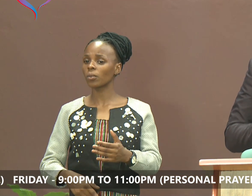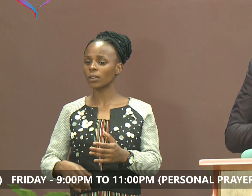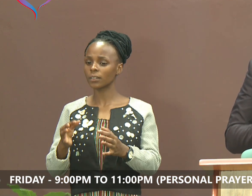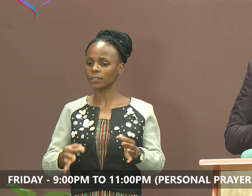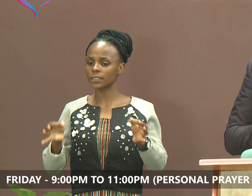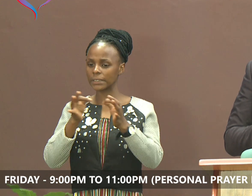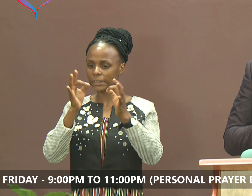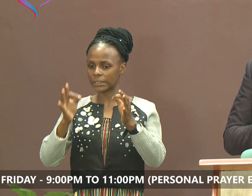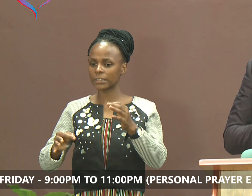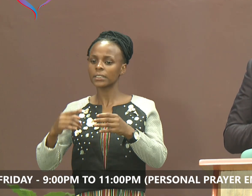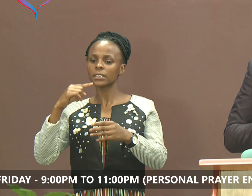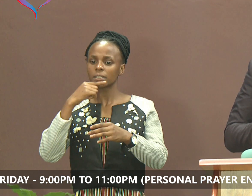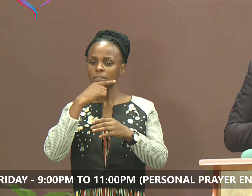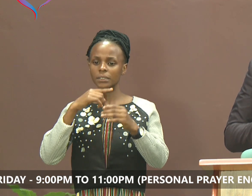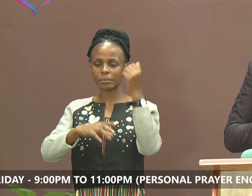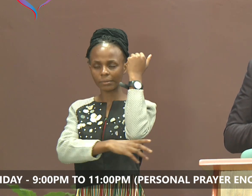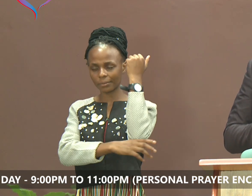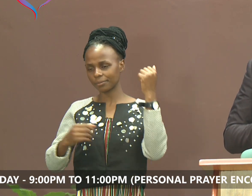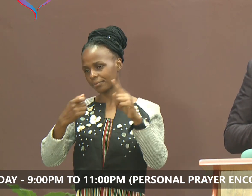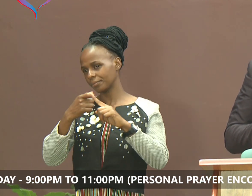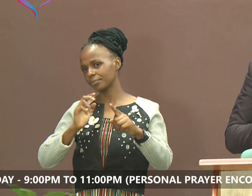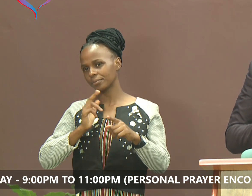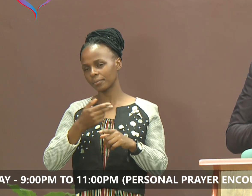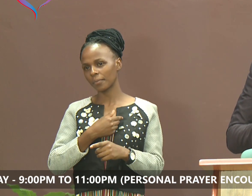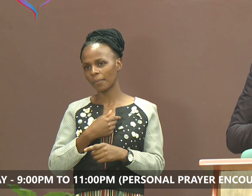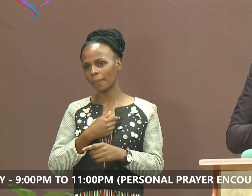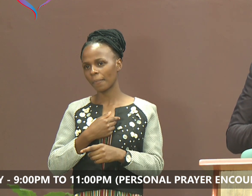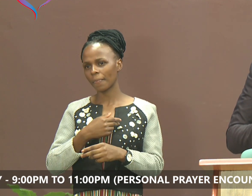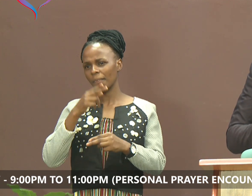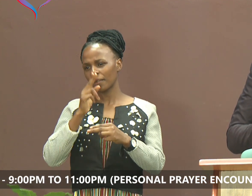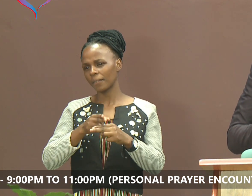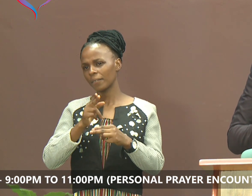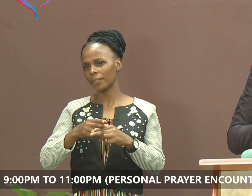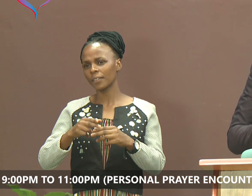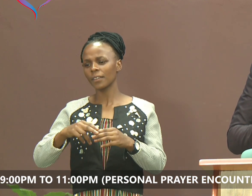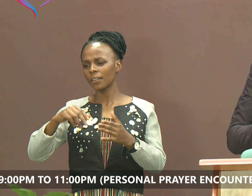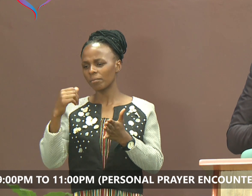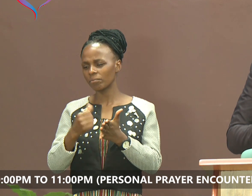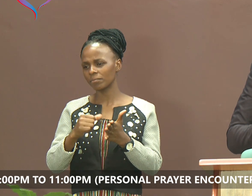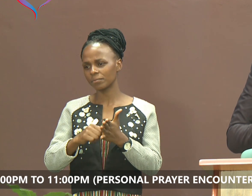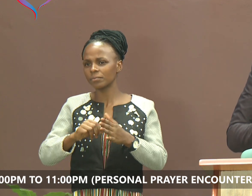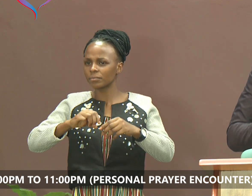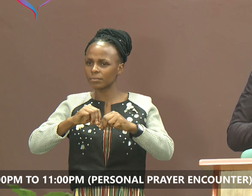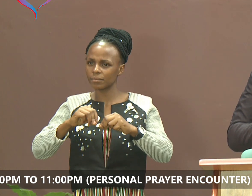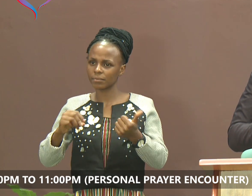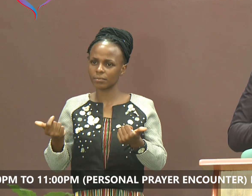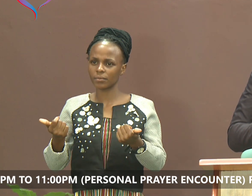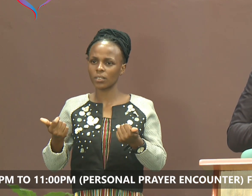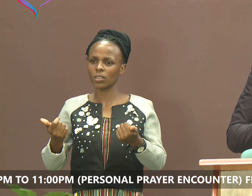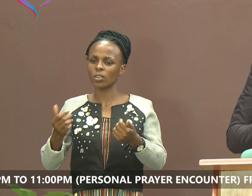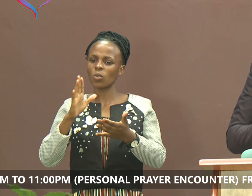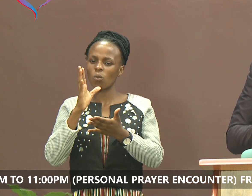The most important thing that social media has taken away from us. Chigambo chita problem solving over conflict management.